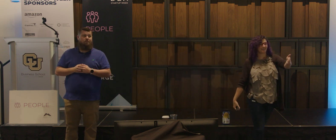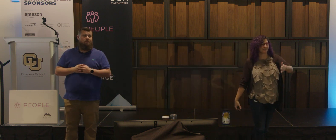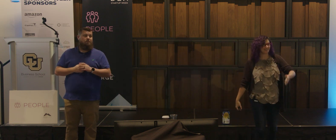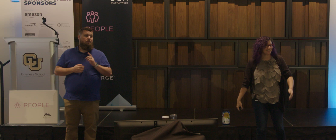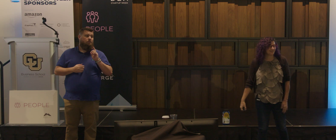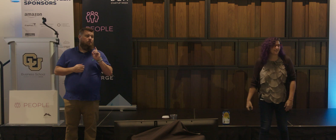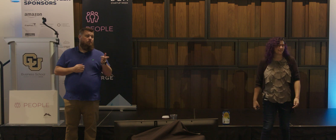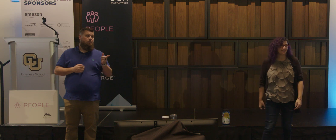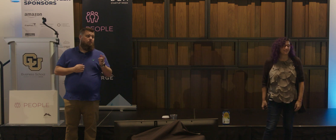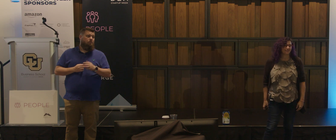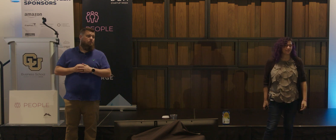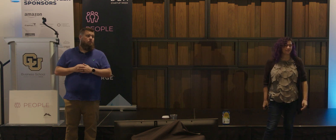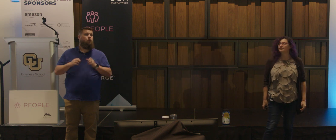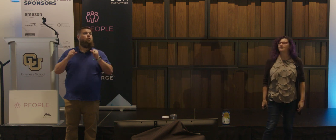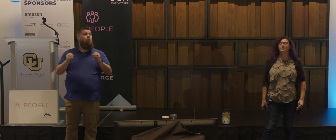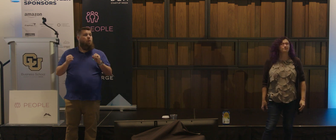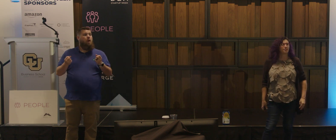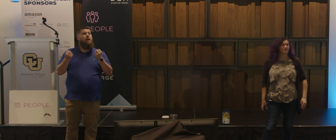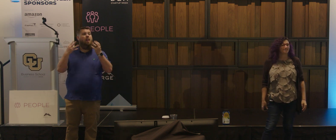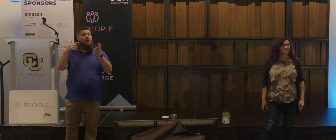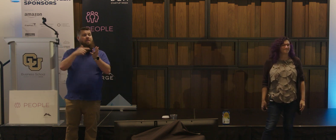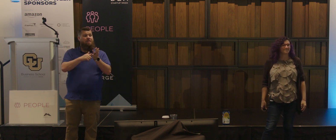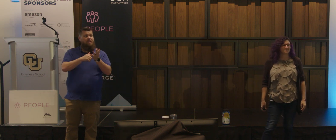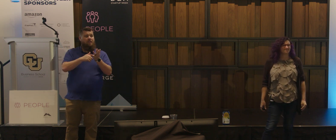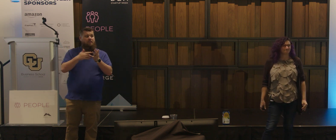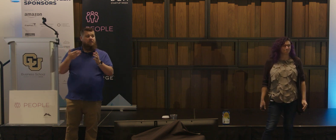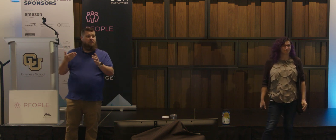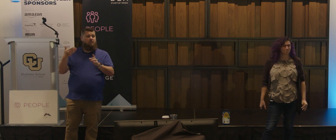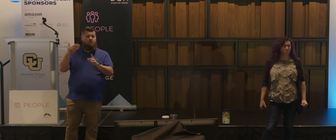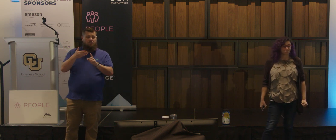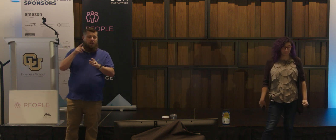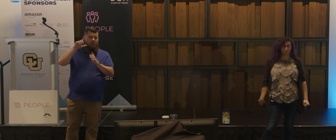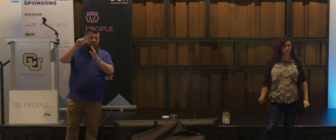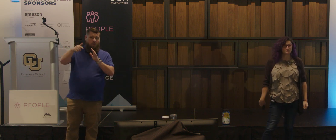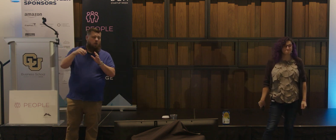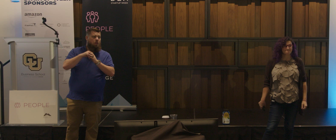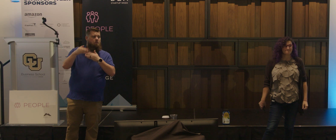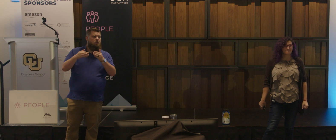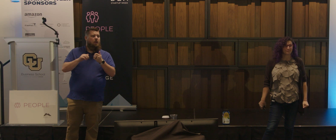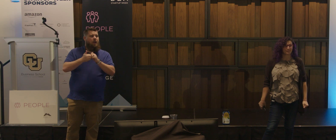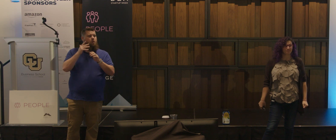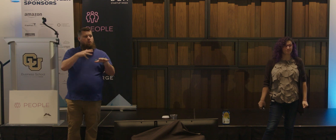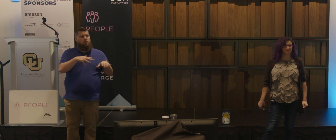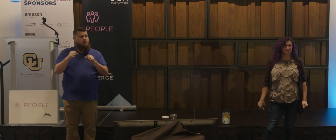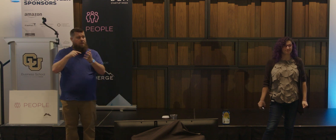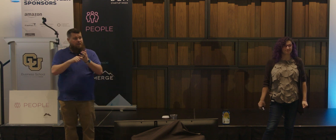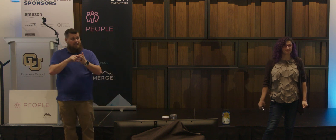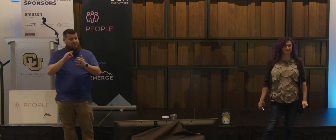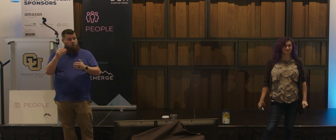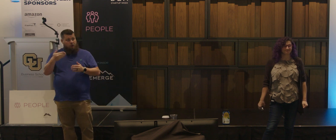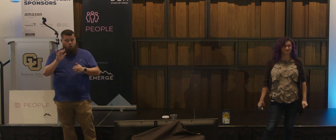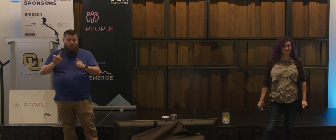Yeah. So a lot of this talks a little bit more later on in the process. Mm-hmm. How would you adopt this if you're hiring